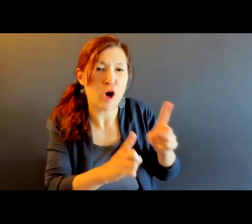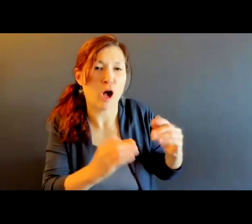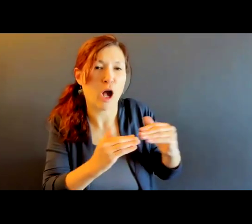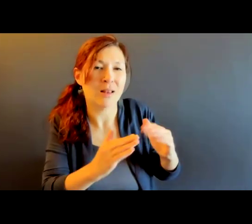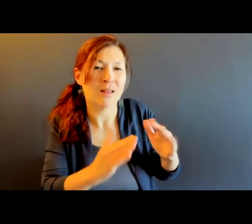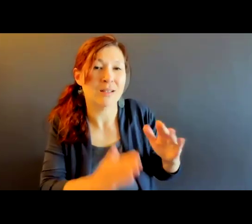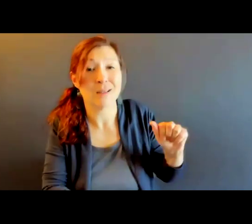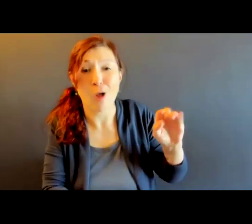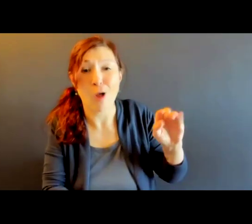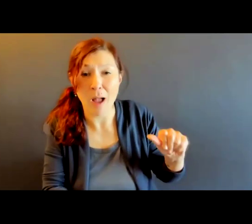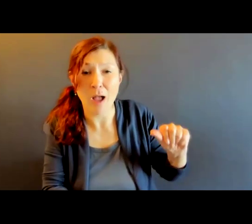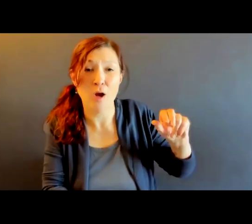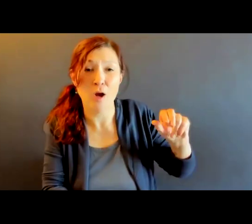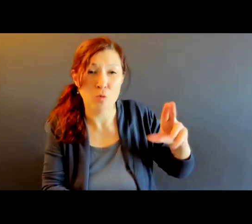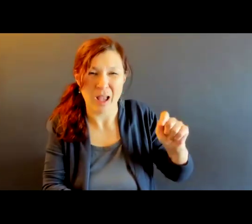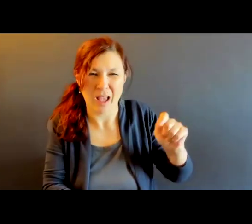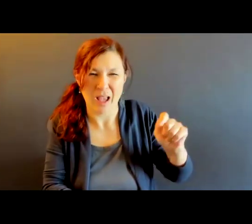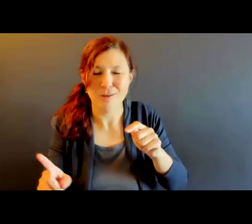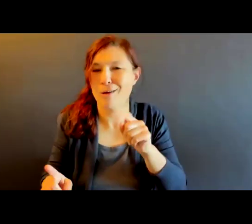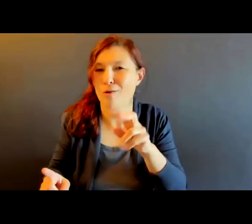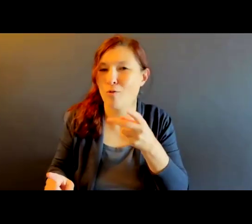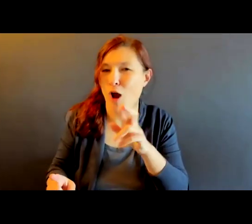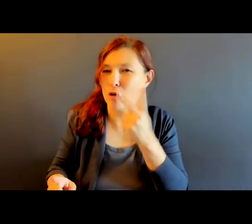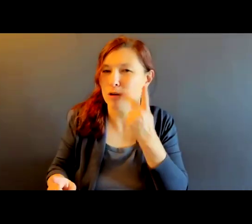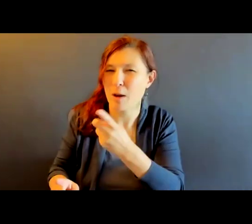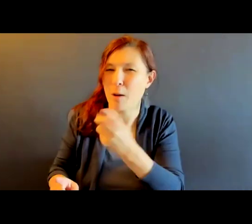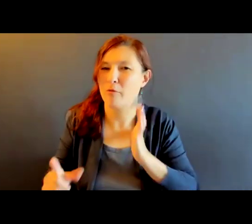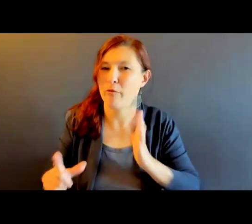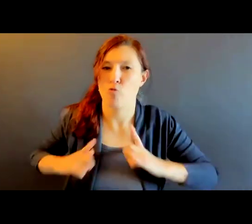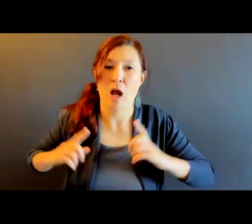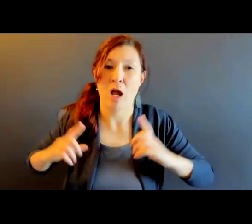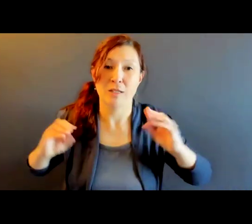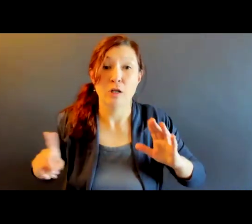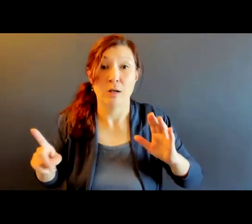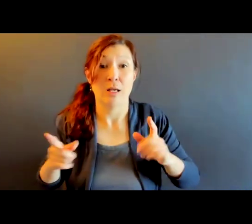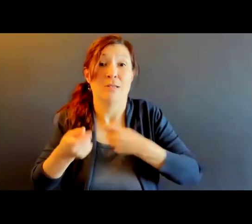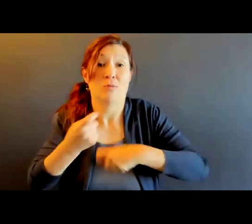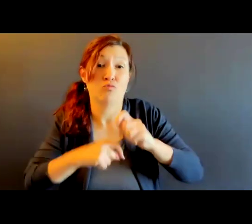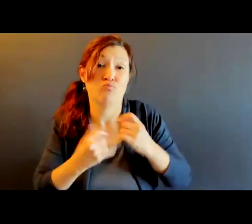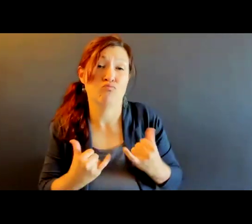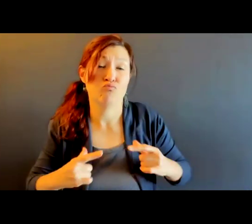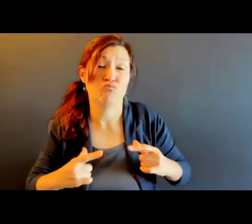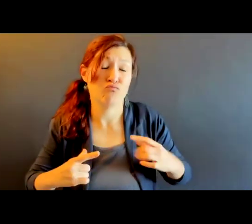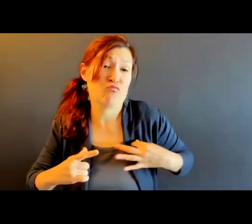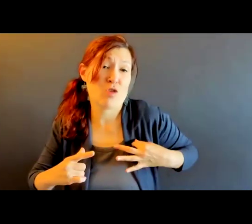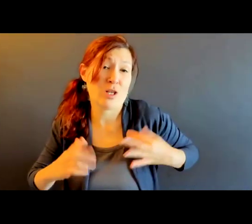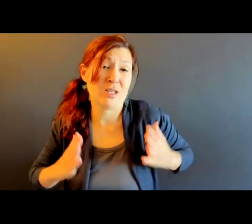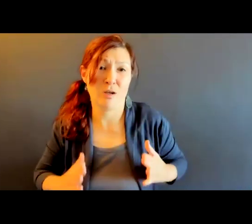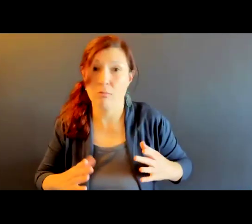Trotter. She's a retired teacher from the Trotter, now turned volunteer, and she's been there for more than 60